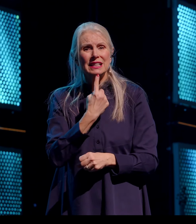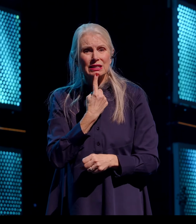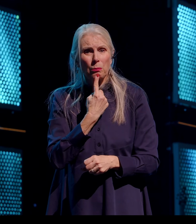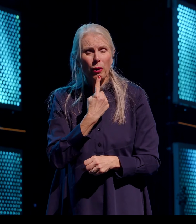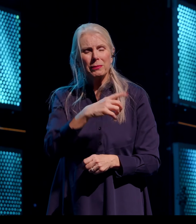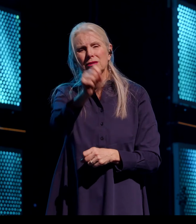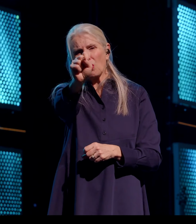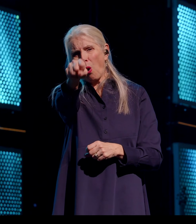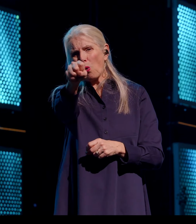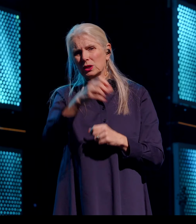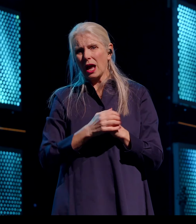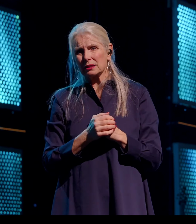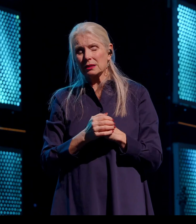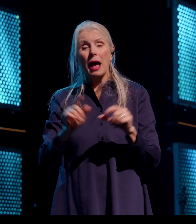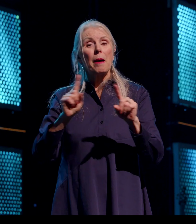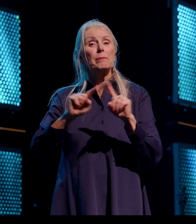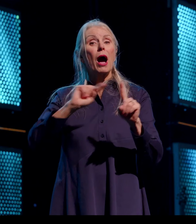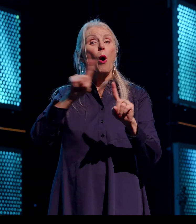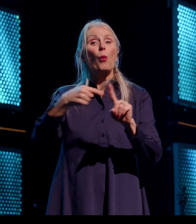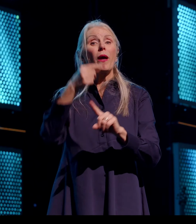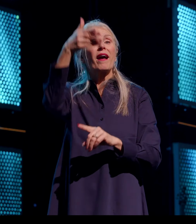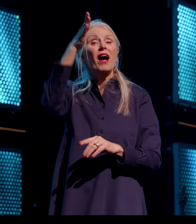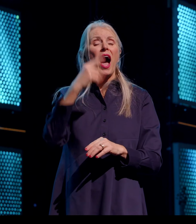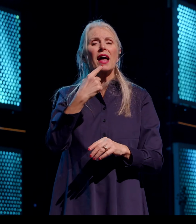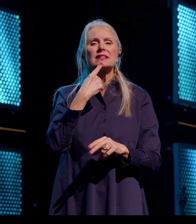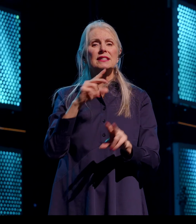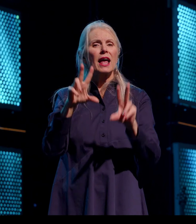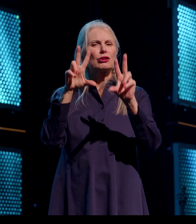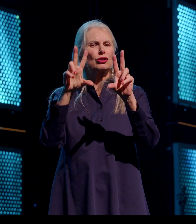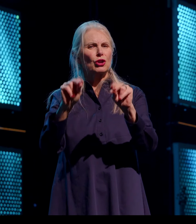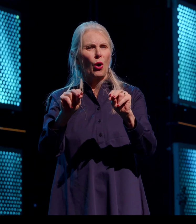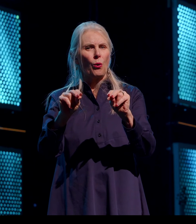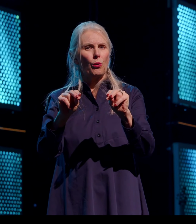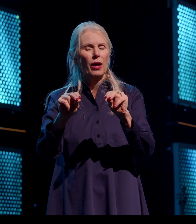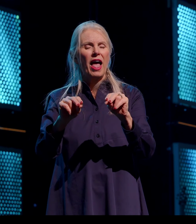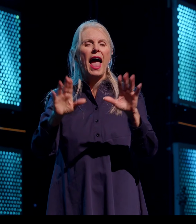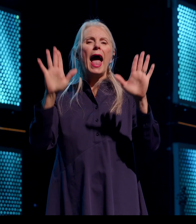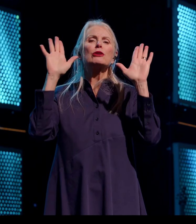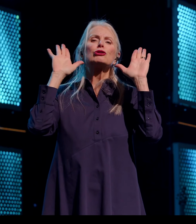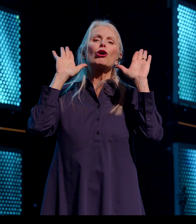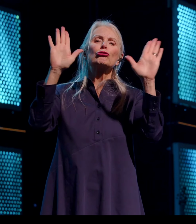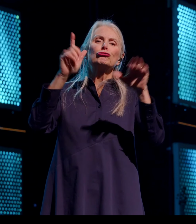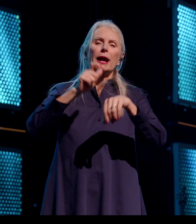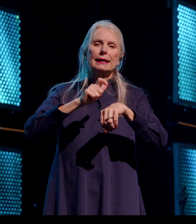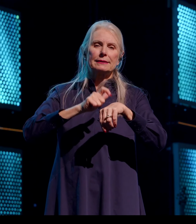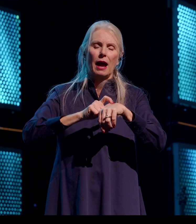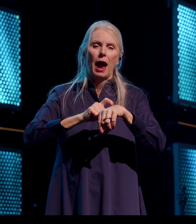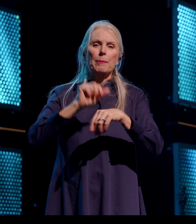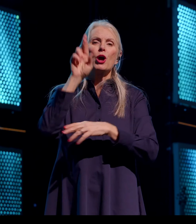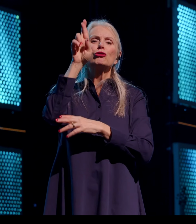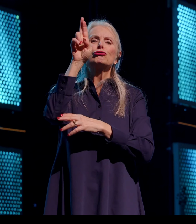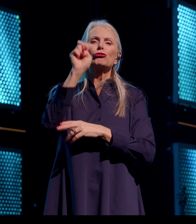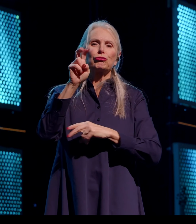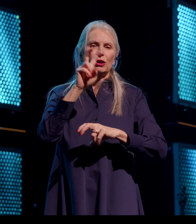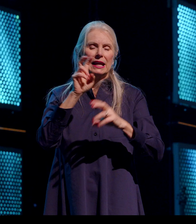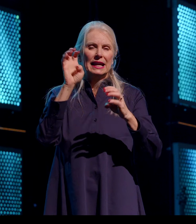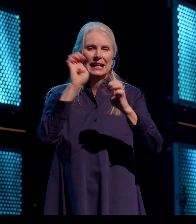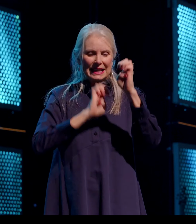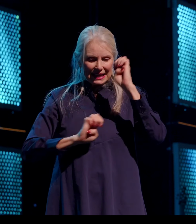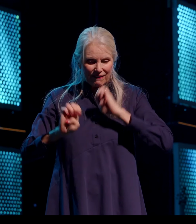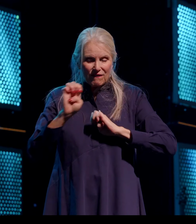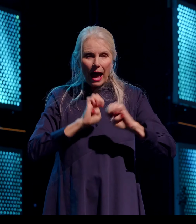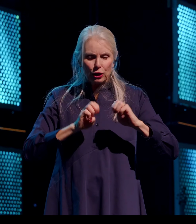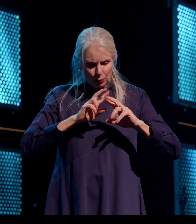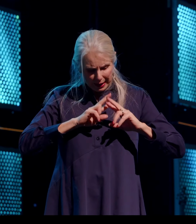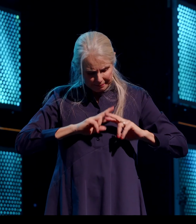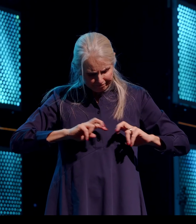yes, it can. But when God says no to something, it's a great time to reevaluate your heart and try to think, okay, well, what do I want in my